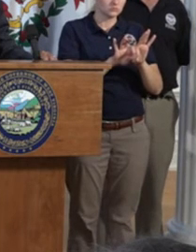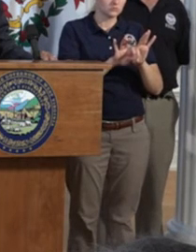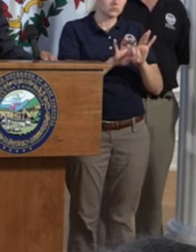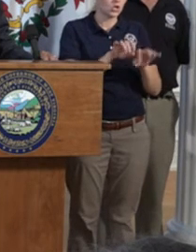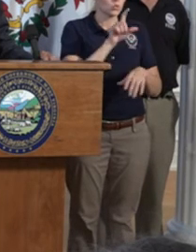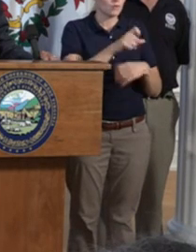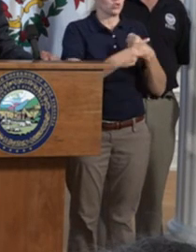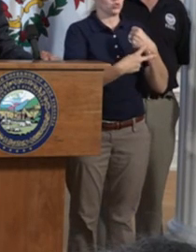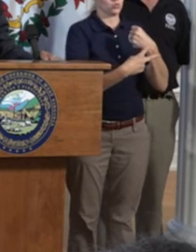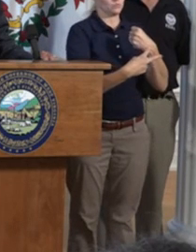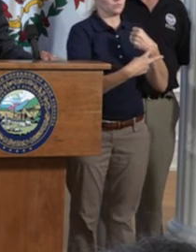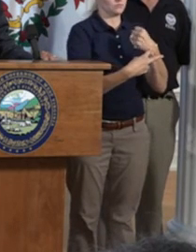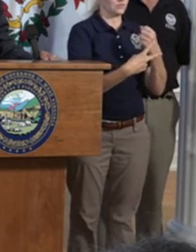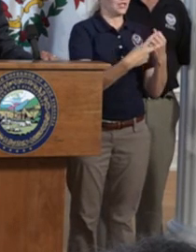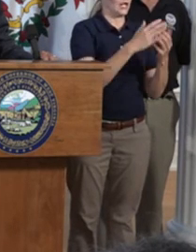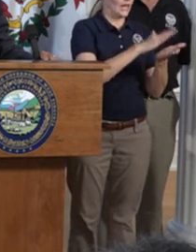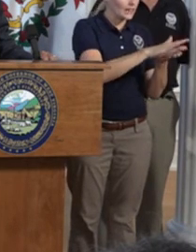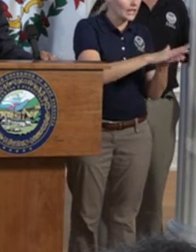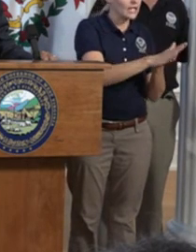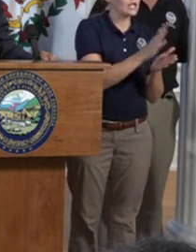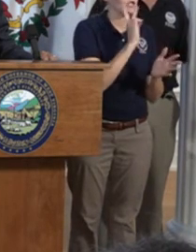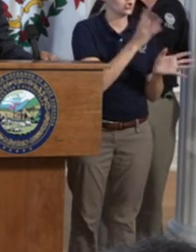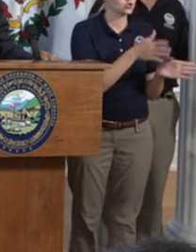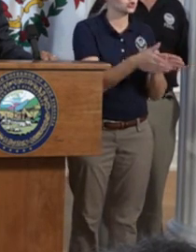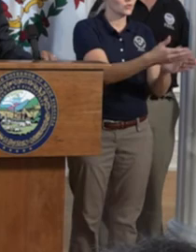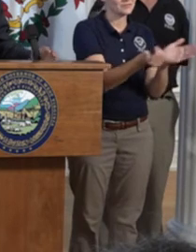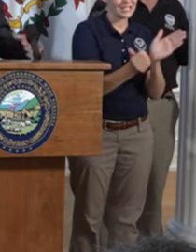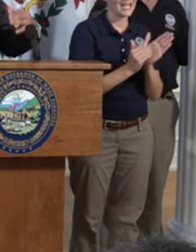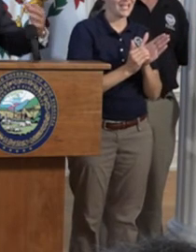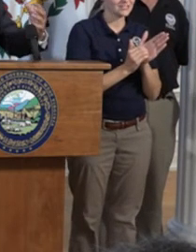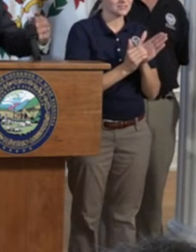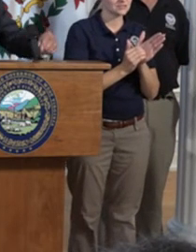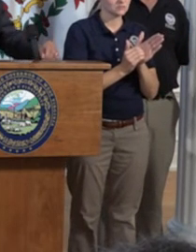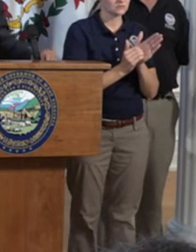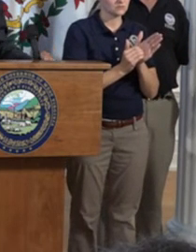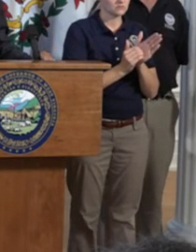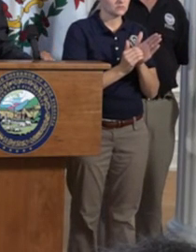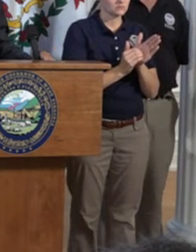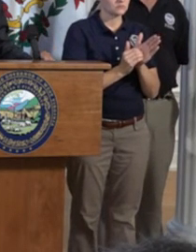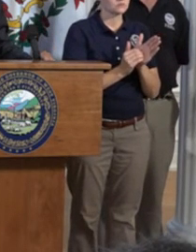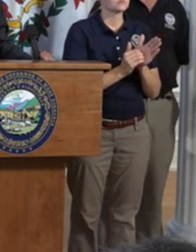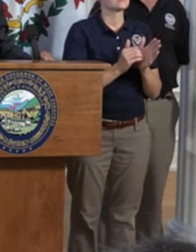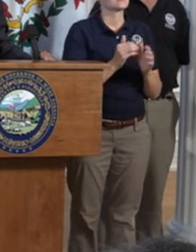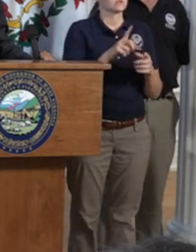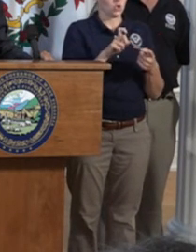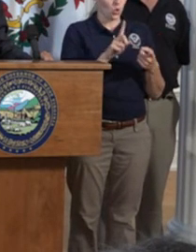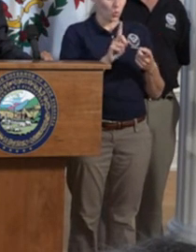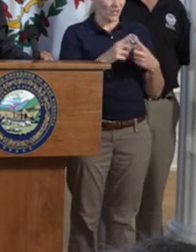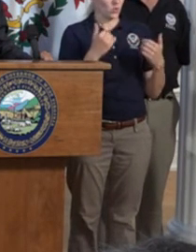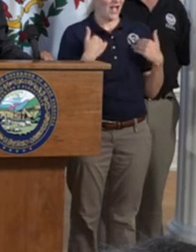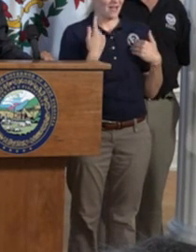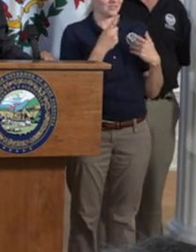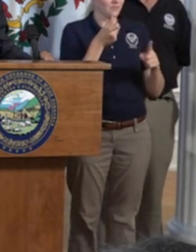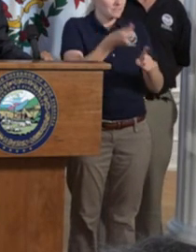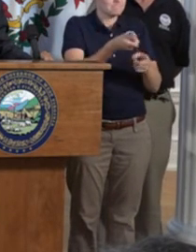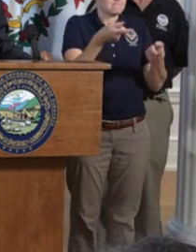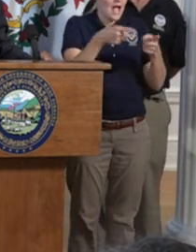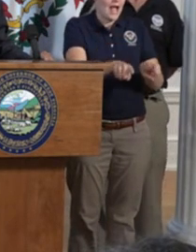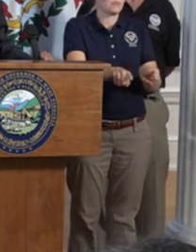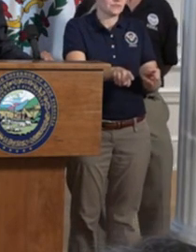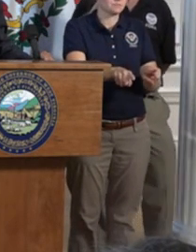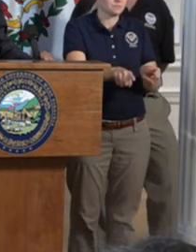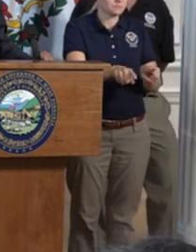restore our streams and get them back flowing at a full force the way they should be when we have an event such as this.